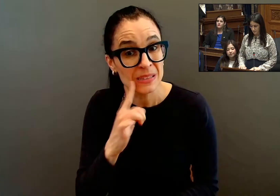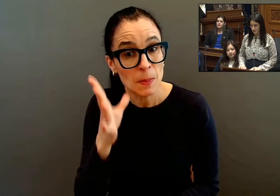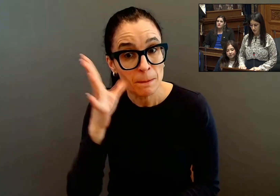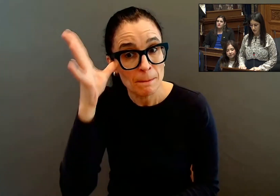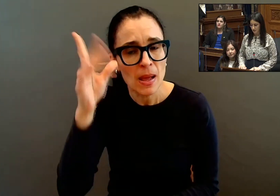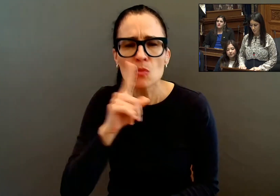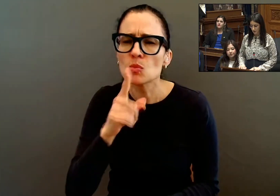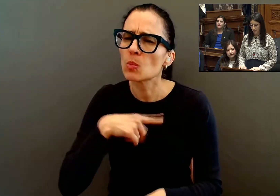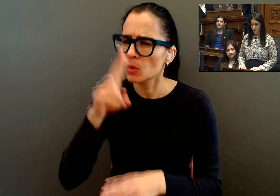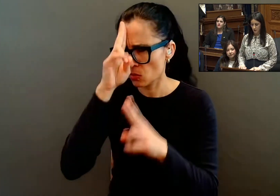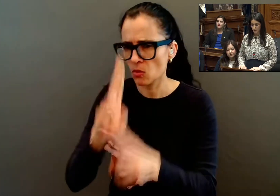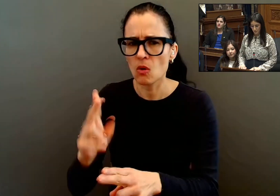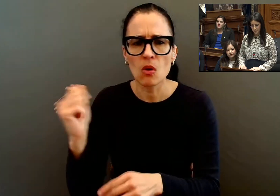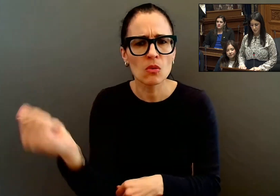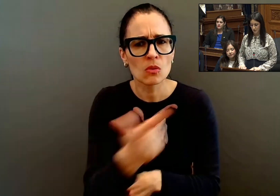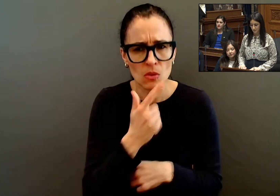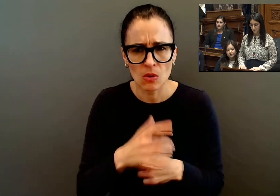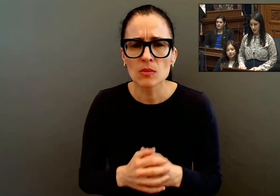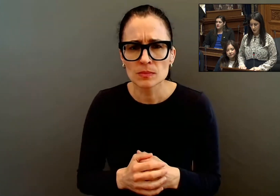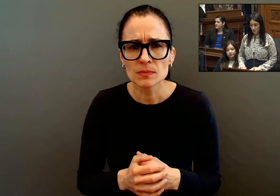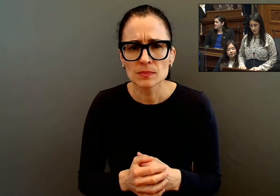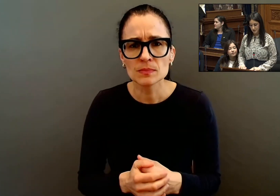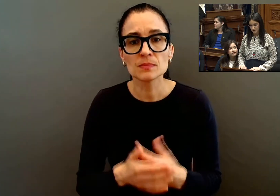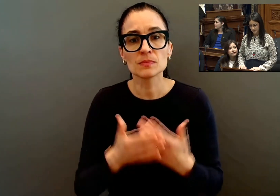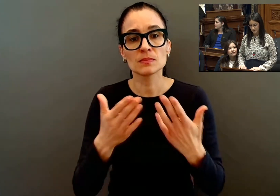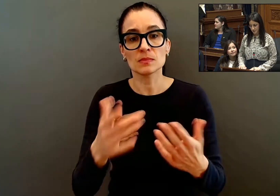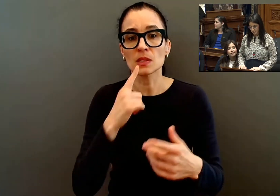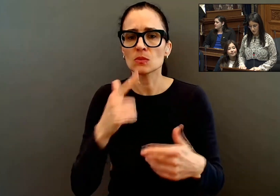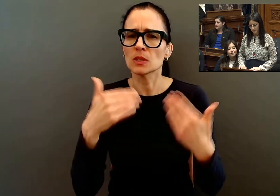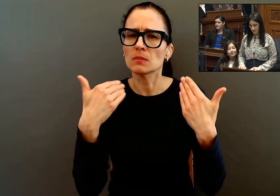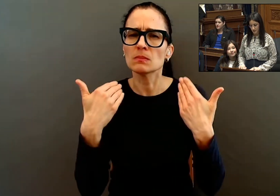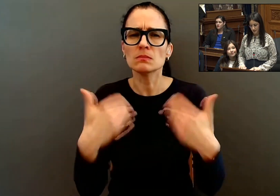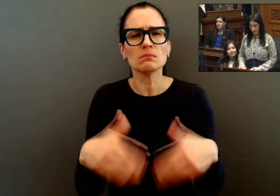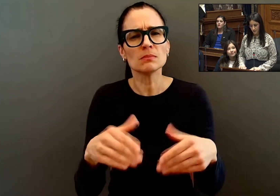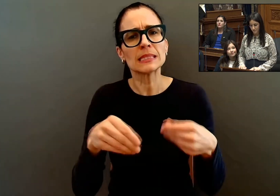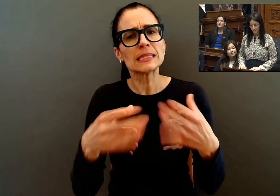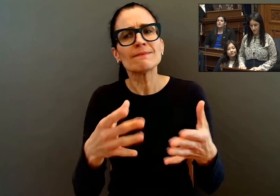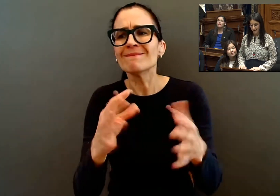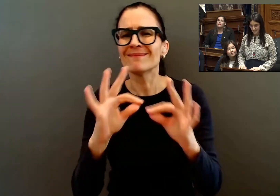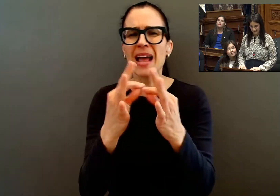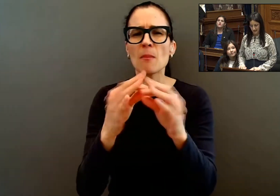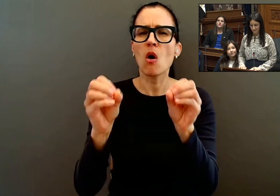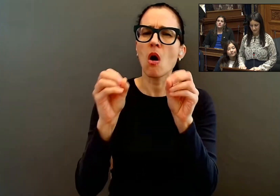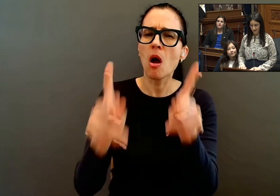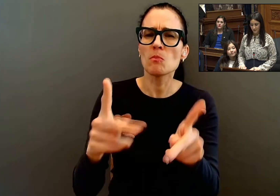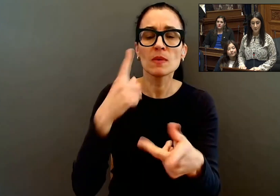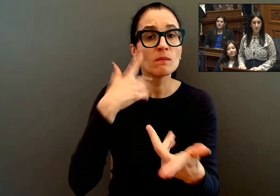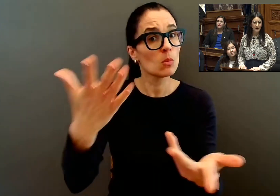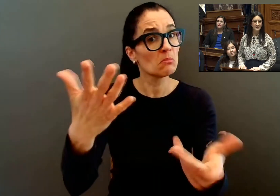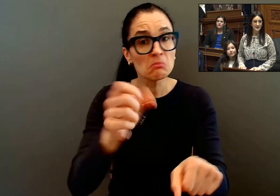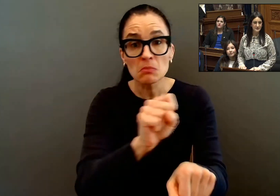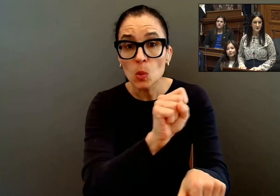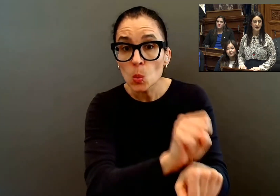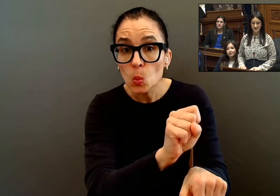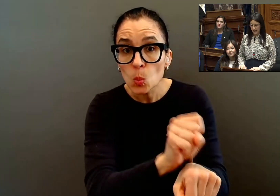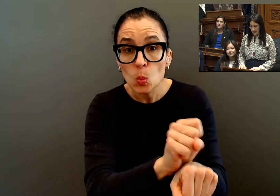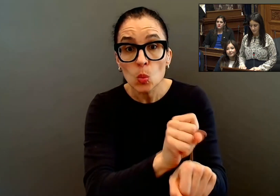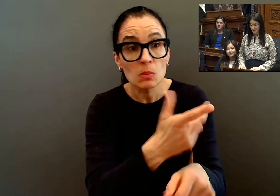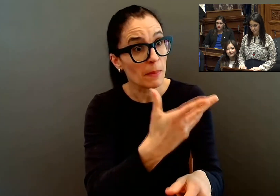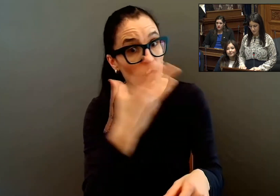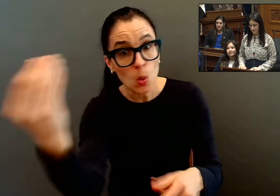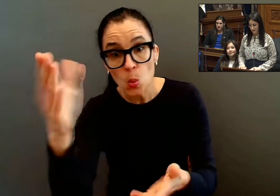the opportunity to work or go to school, knowing their children are cared for and safe. The work they do